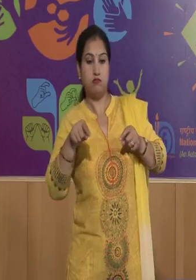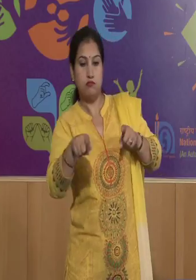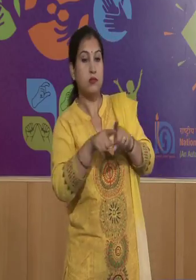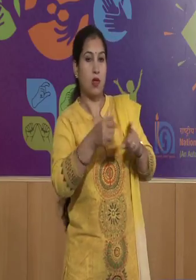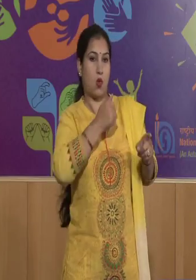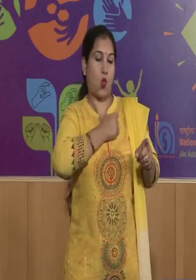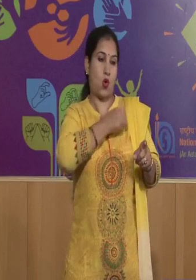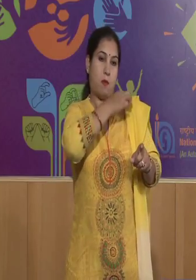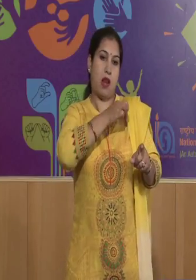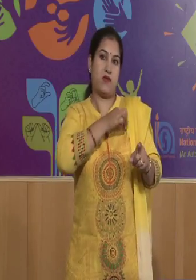benefit.